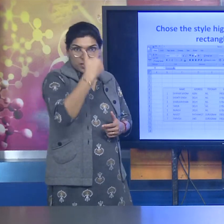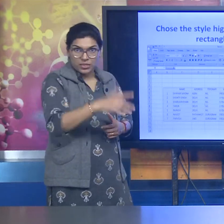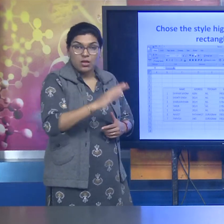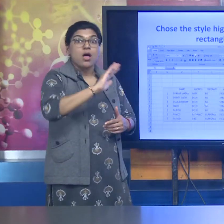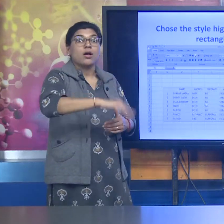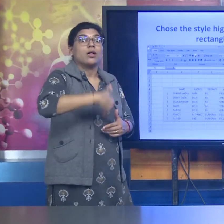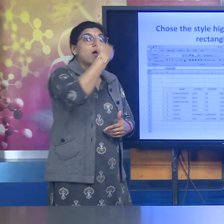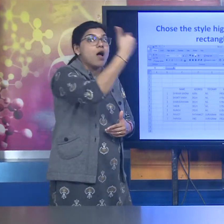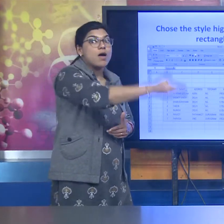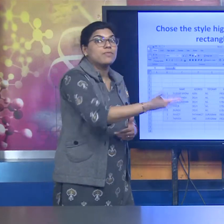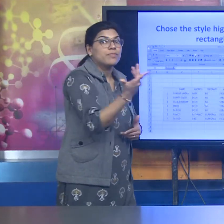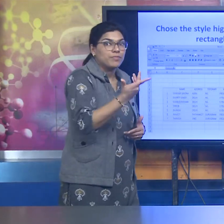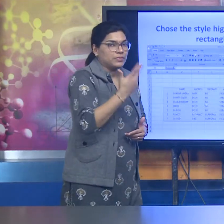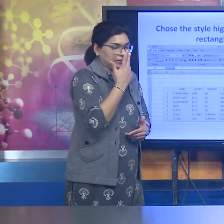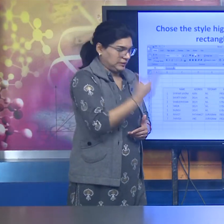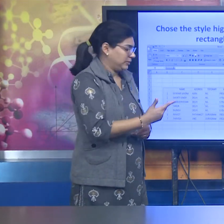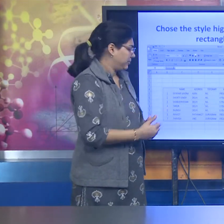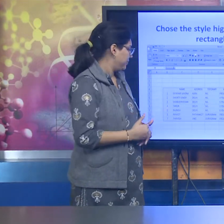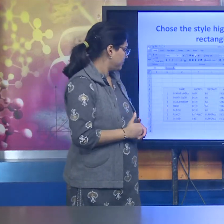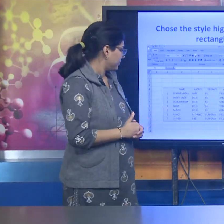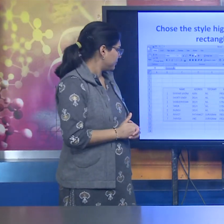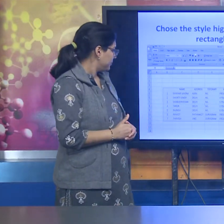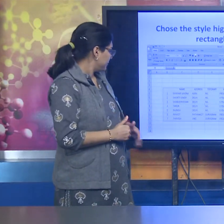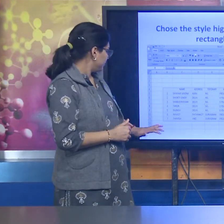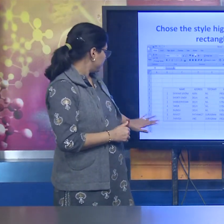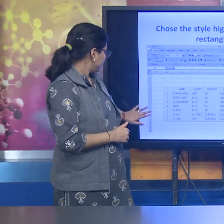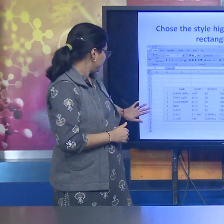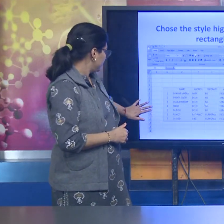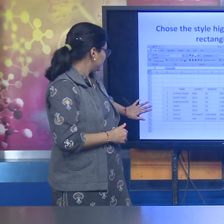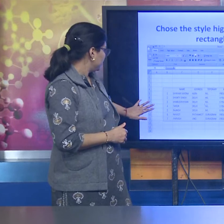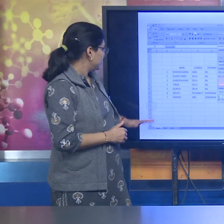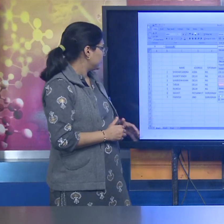After clicking on Cell Style, we have to do